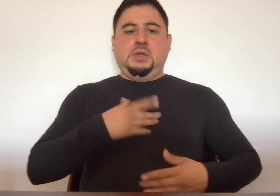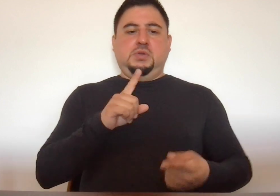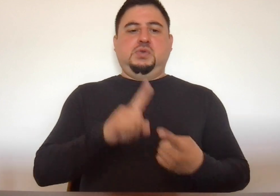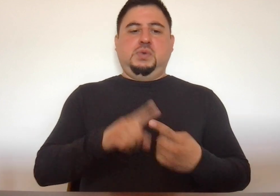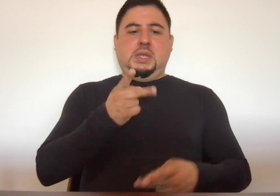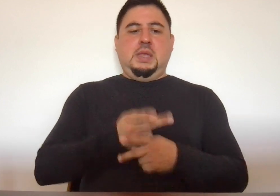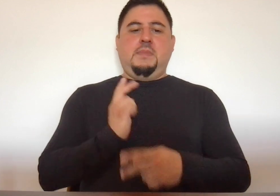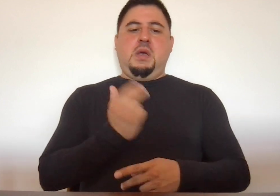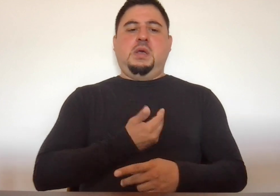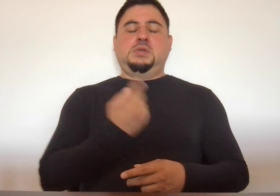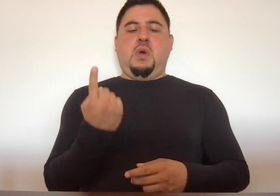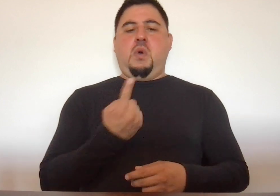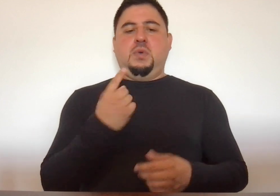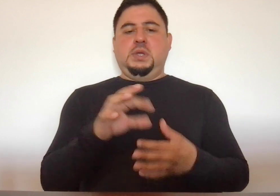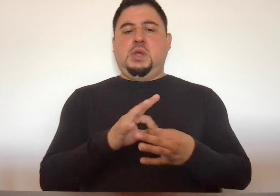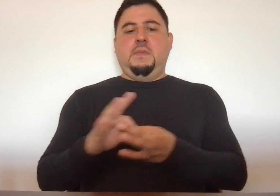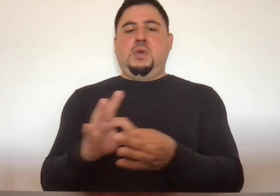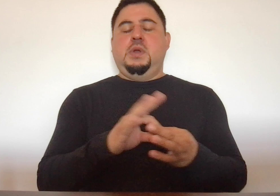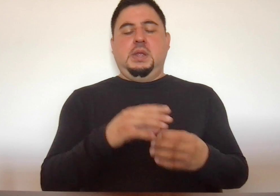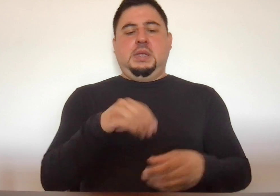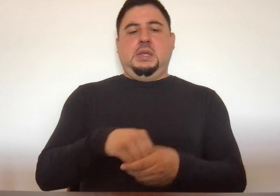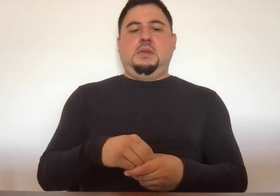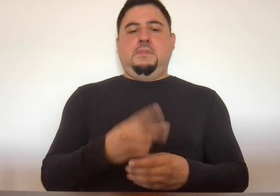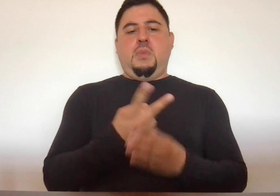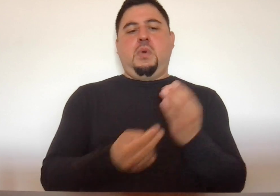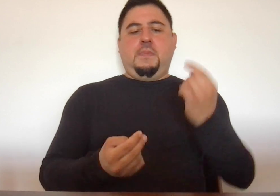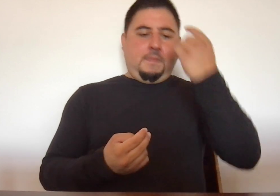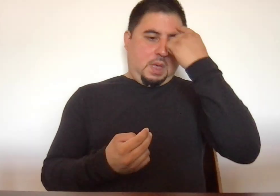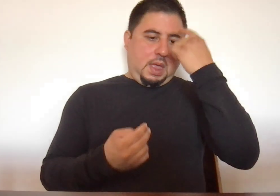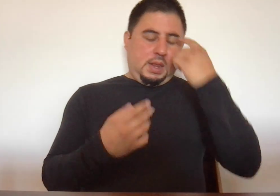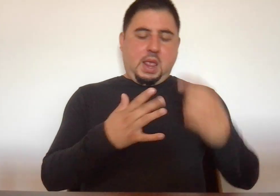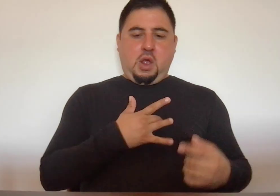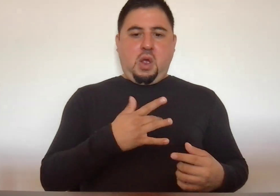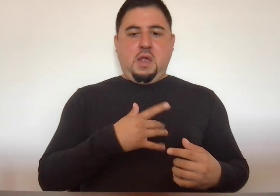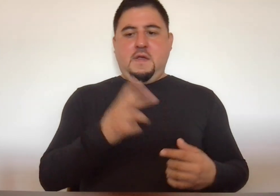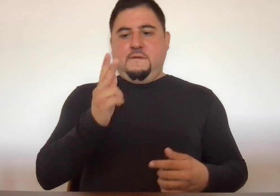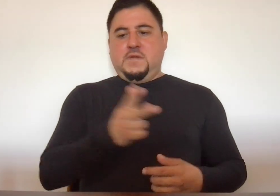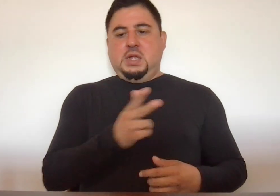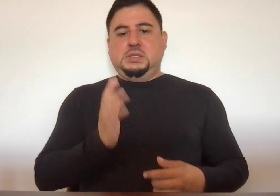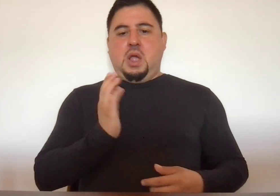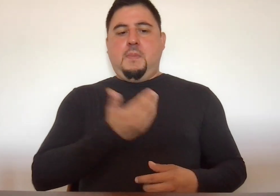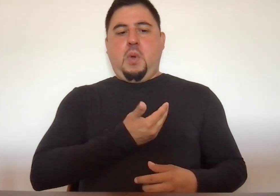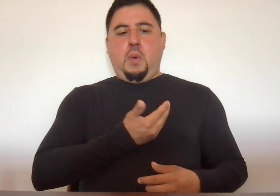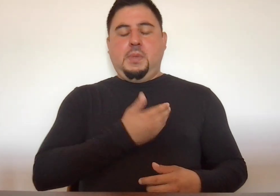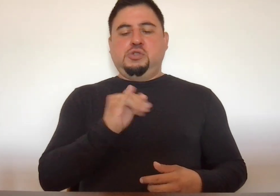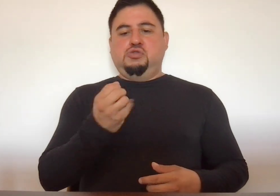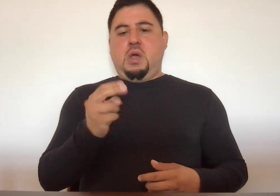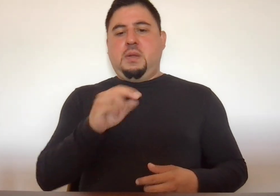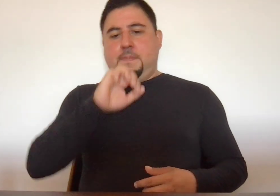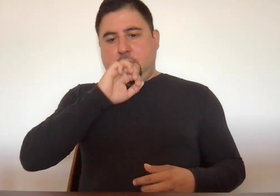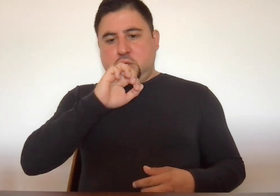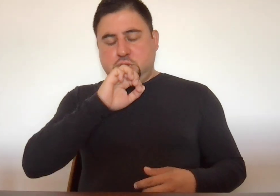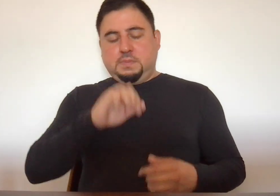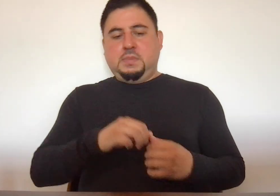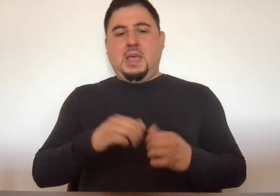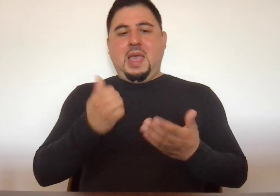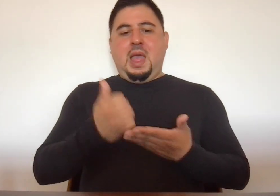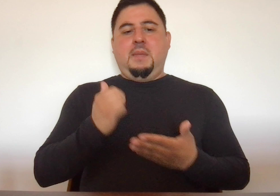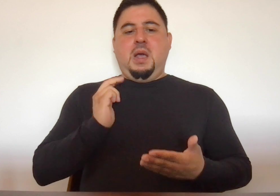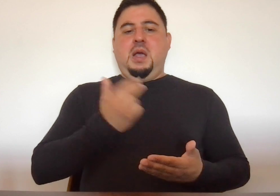in communion of mind and heart with Francis our Pope and with John our Bishop. Help us to work